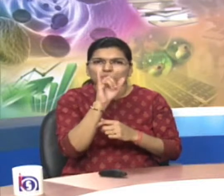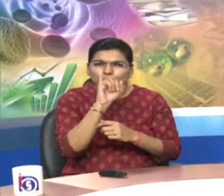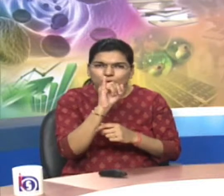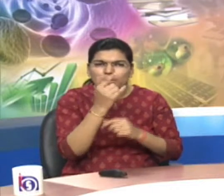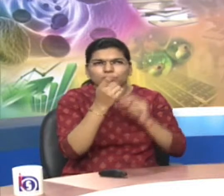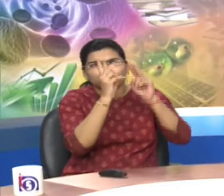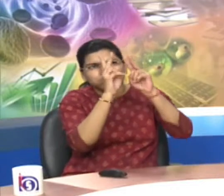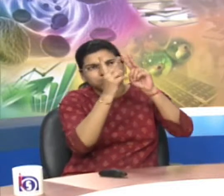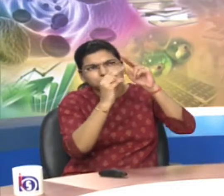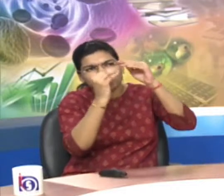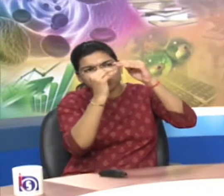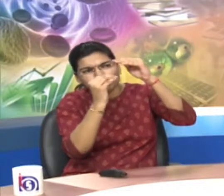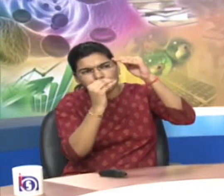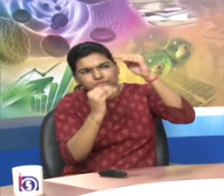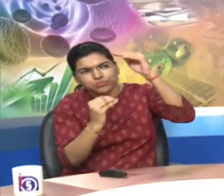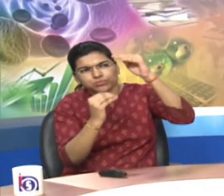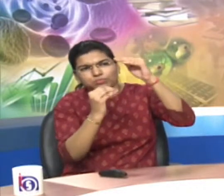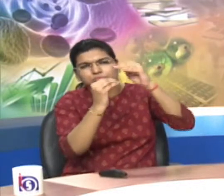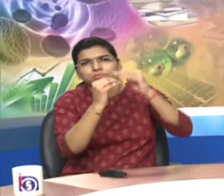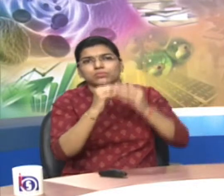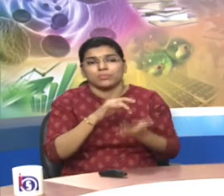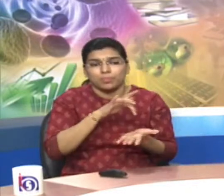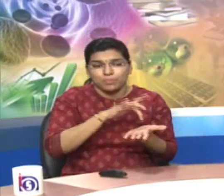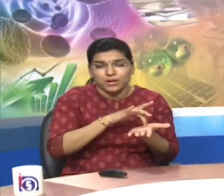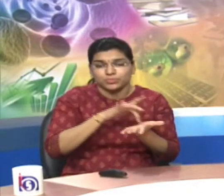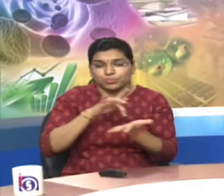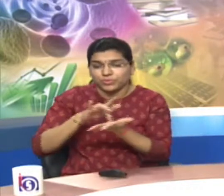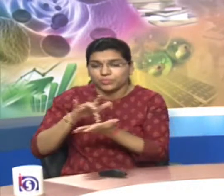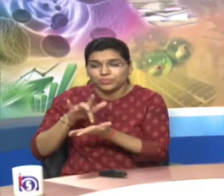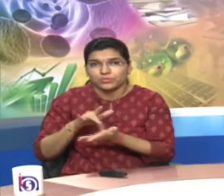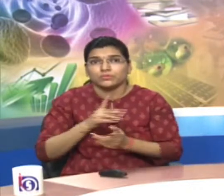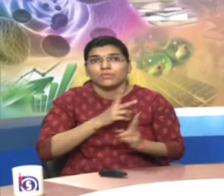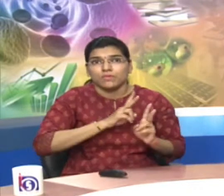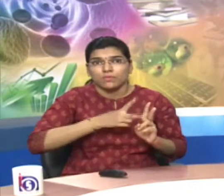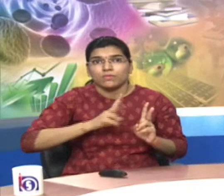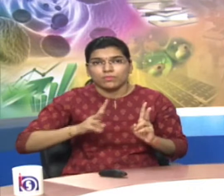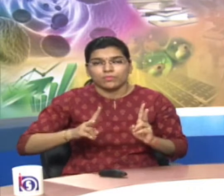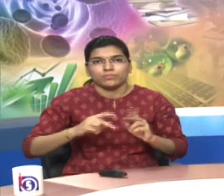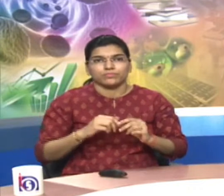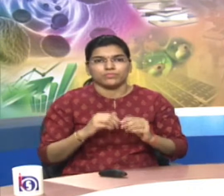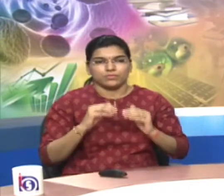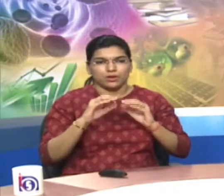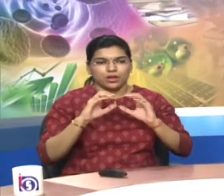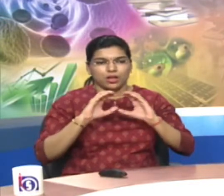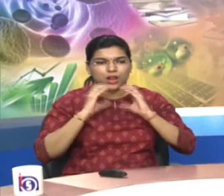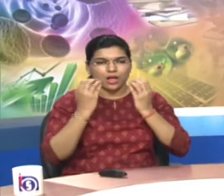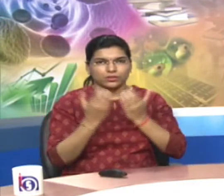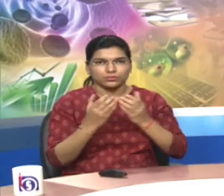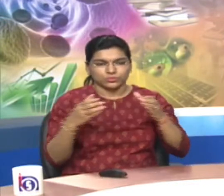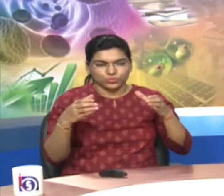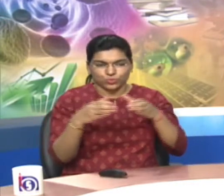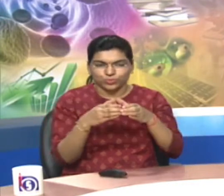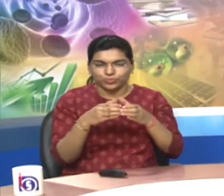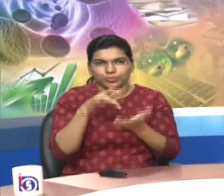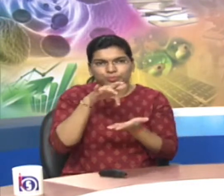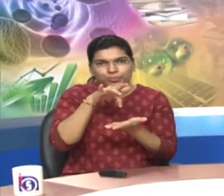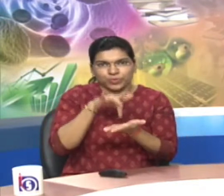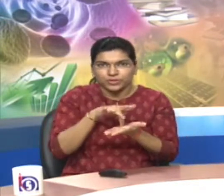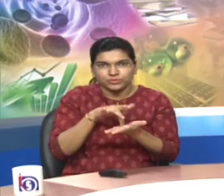12, number 14, number 16, at any place and any word